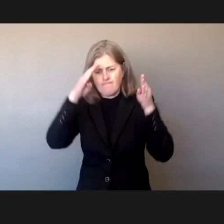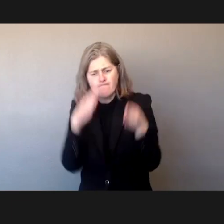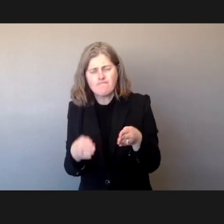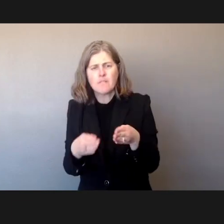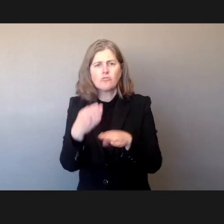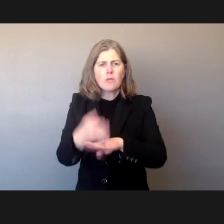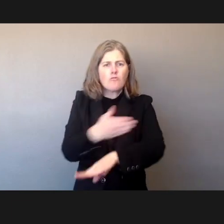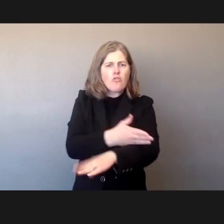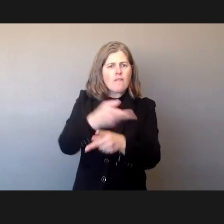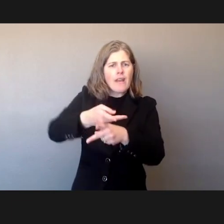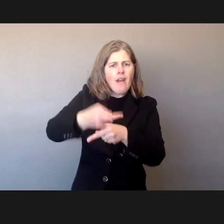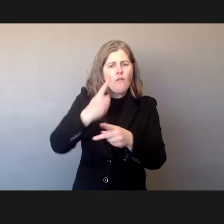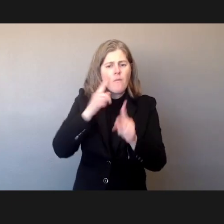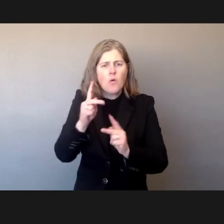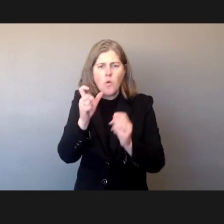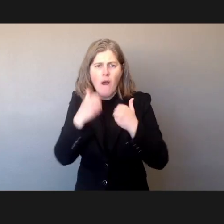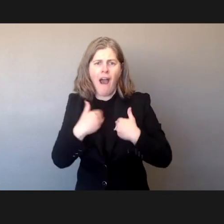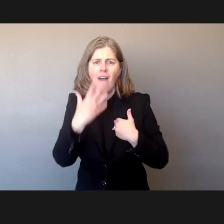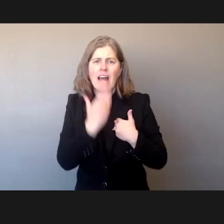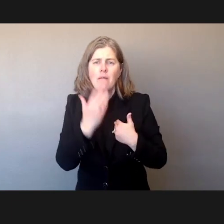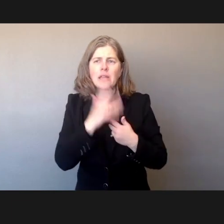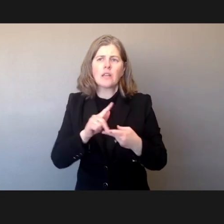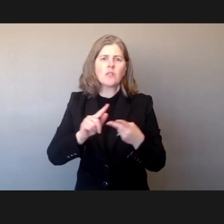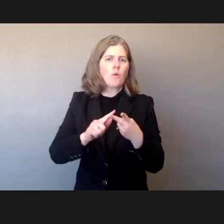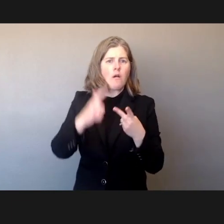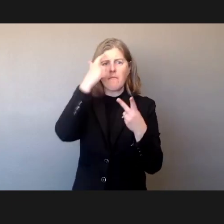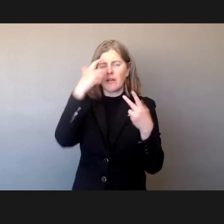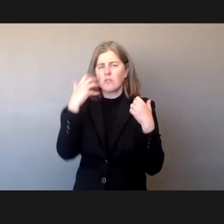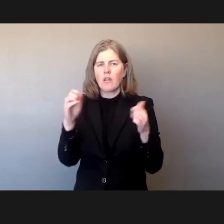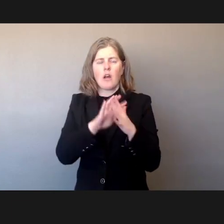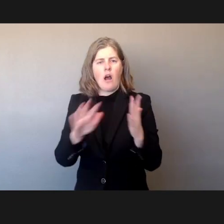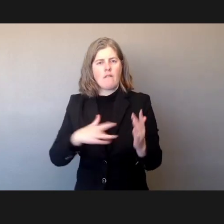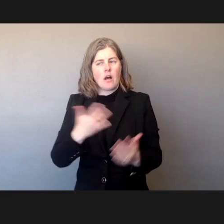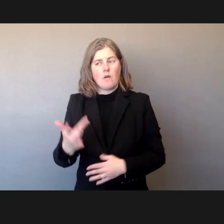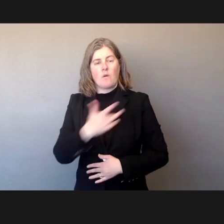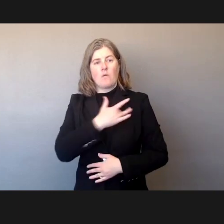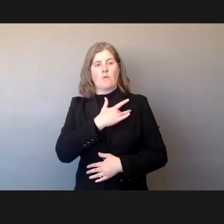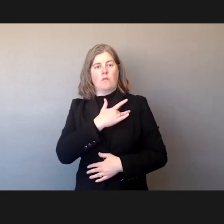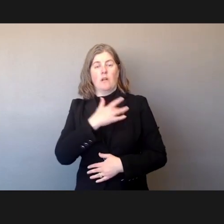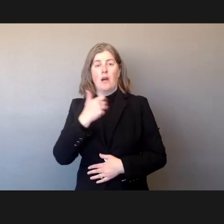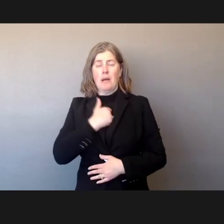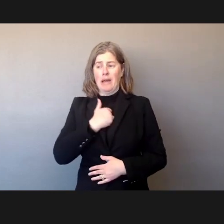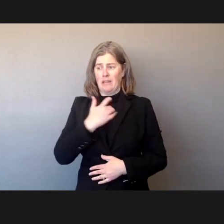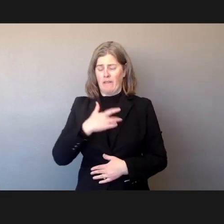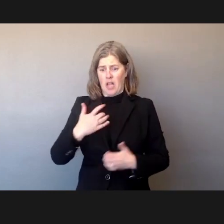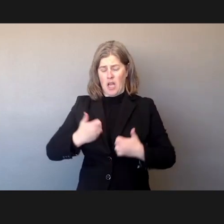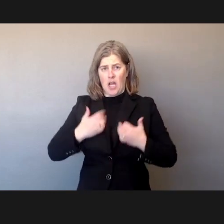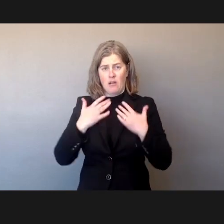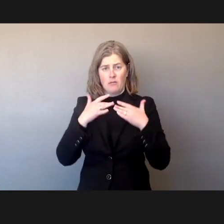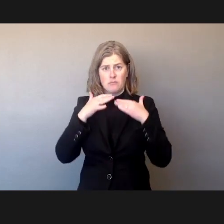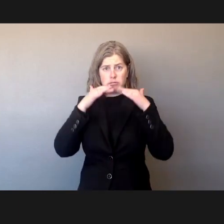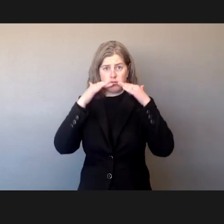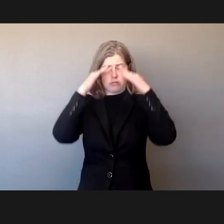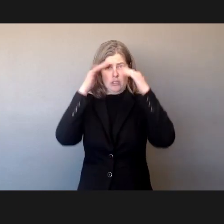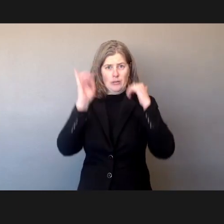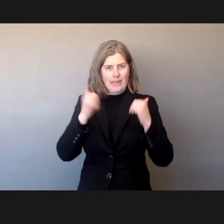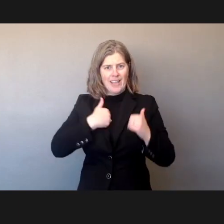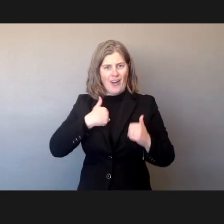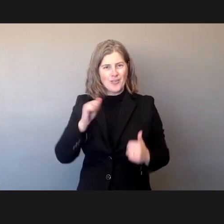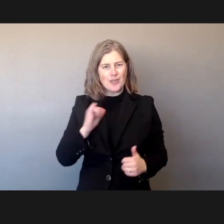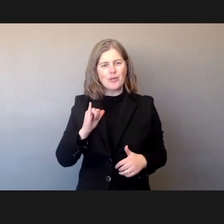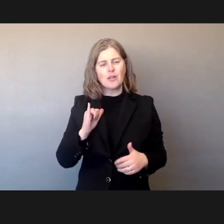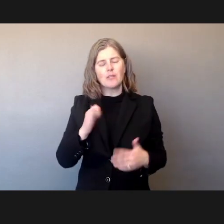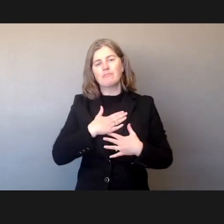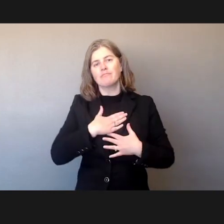So it was a really touching moment for me. I was one of the ones who got a little emotional about it too. It was